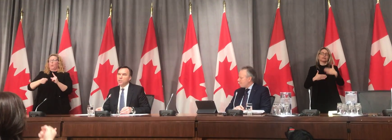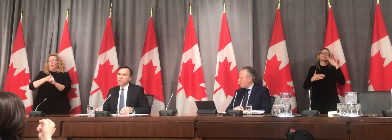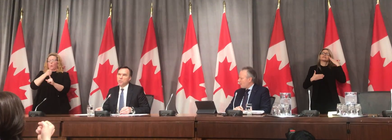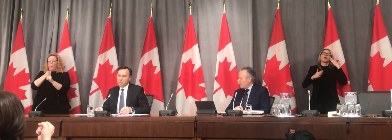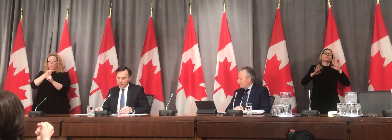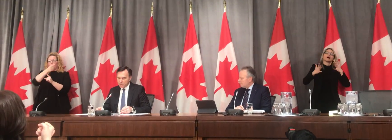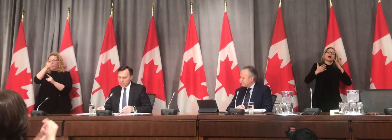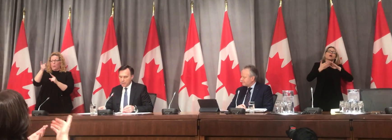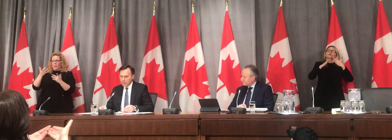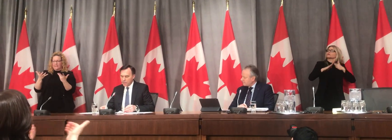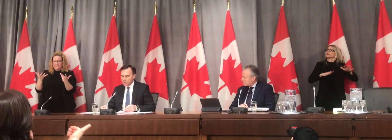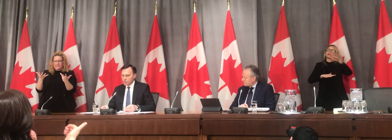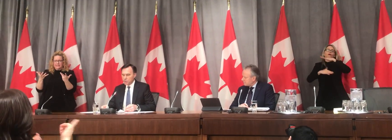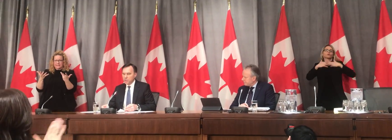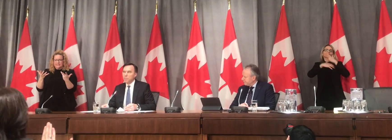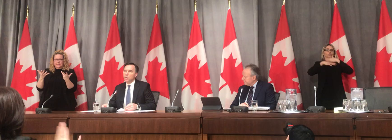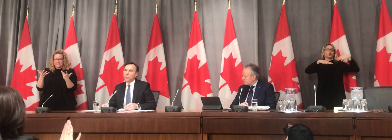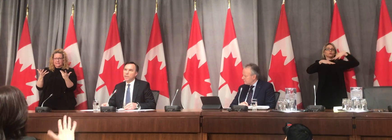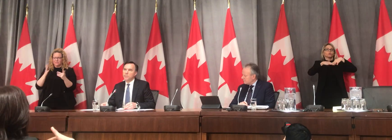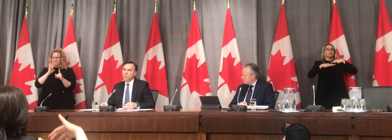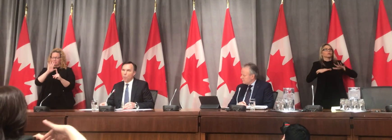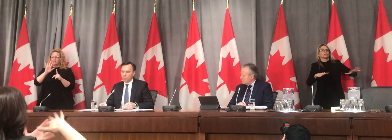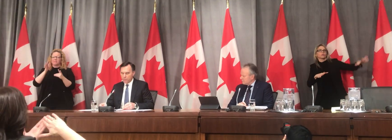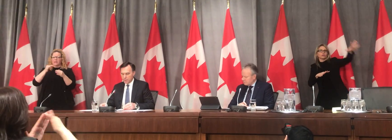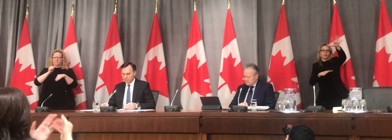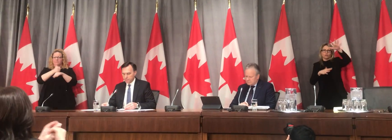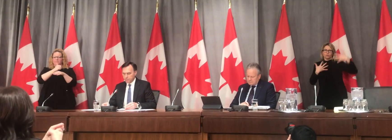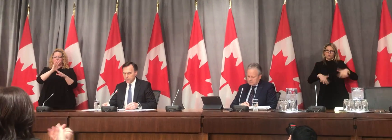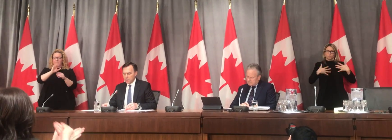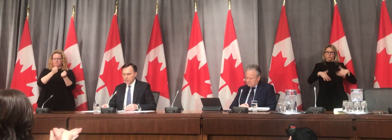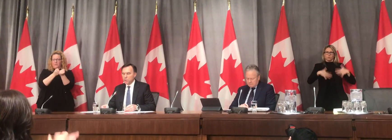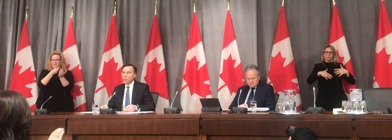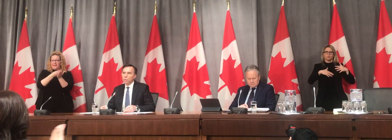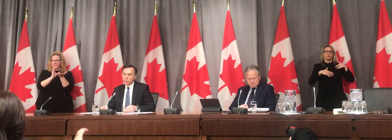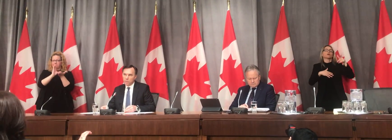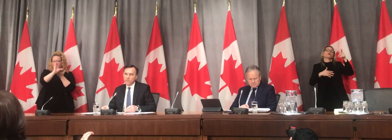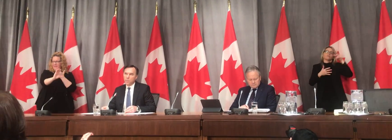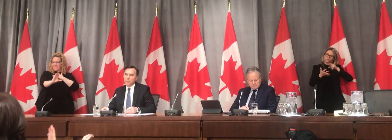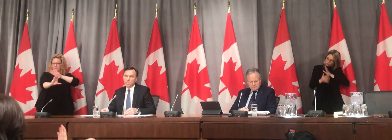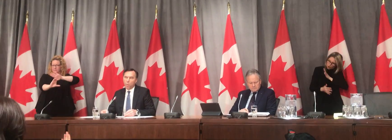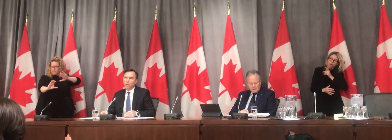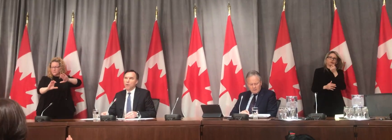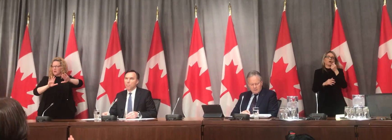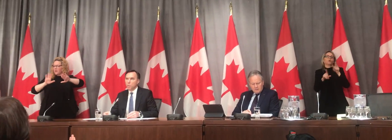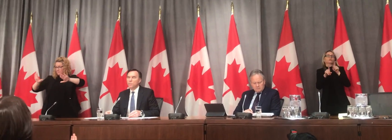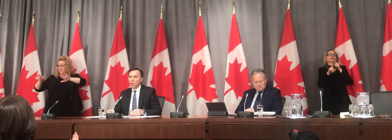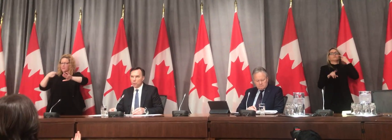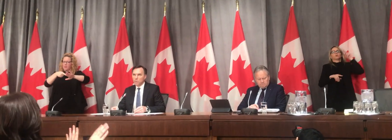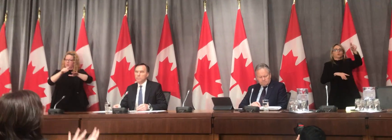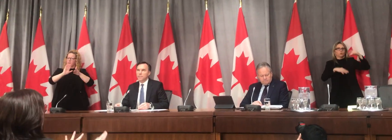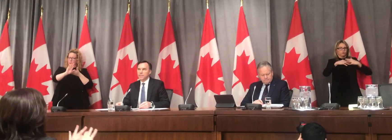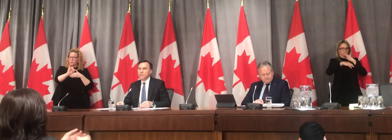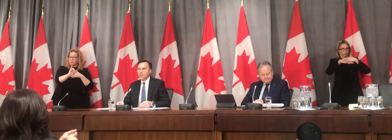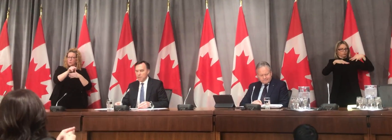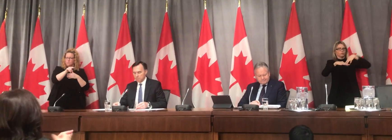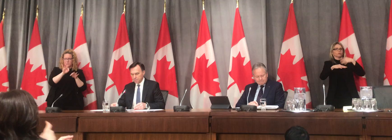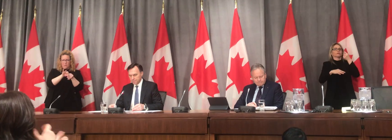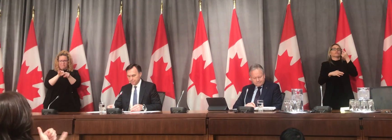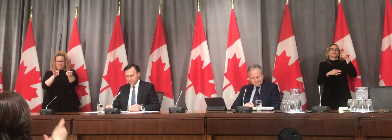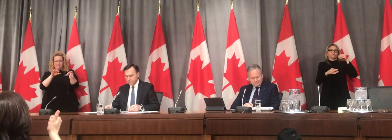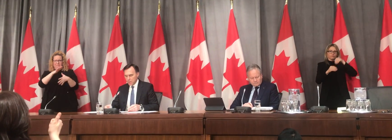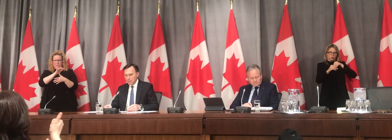a distinctions-based Indigenous Community Support Fund. It's crucial that we support our most vulnerable at this